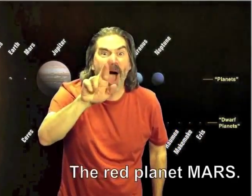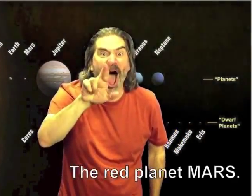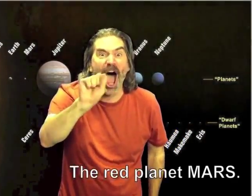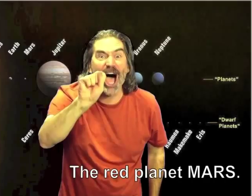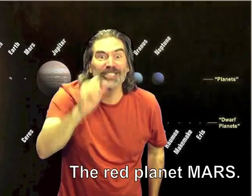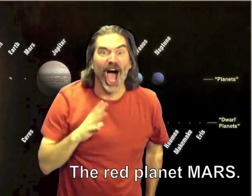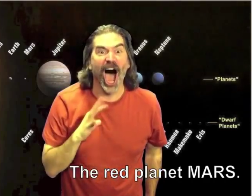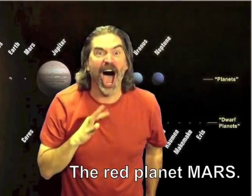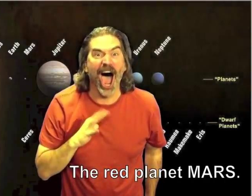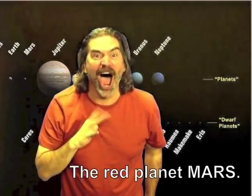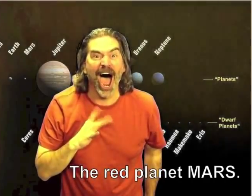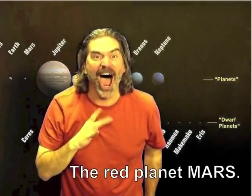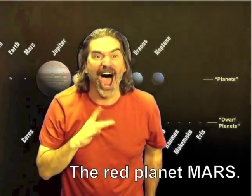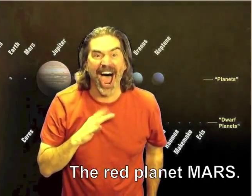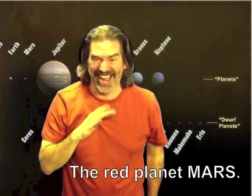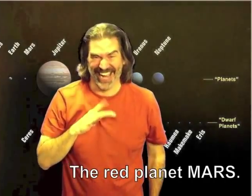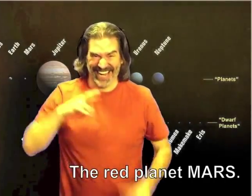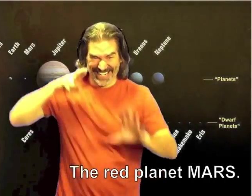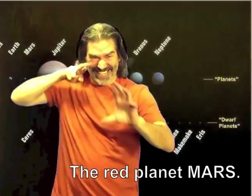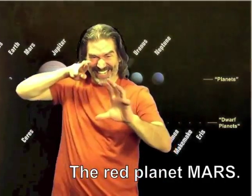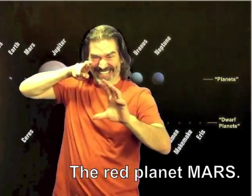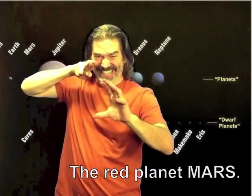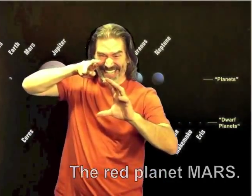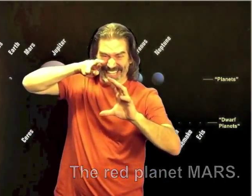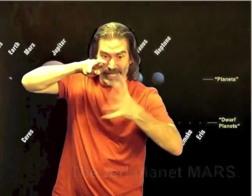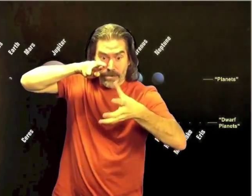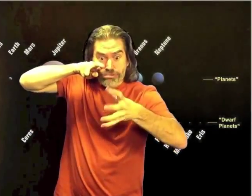It is the red planet Mars.